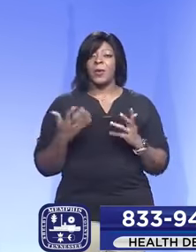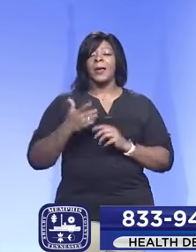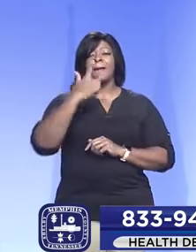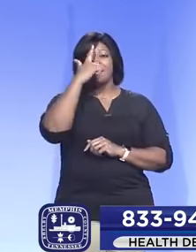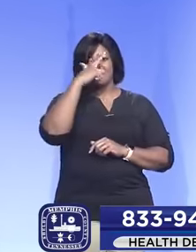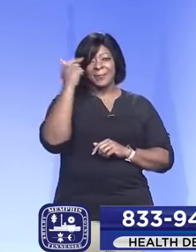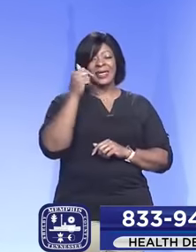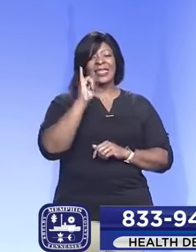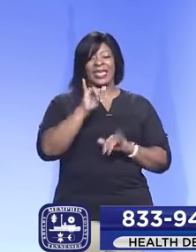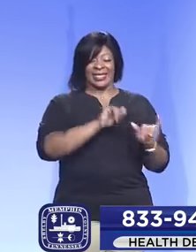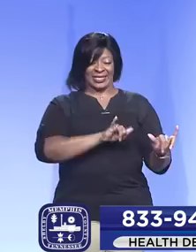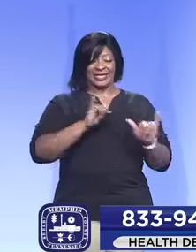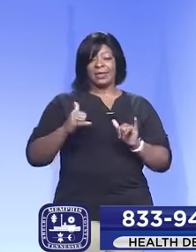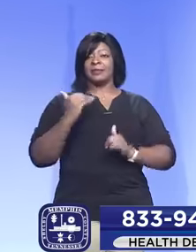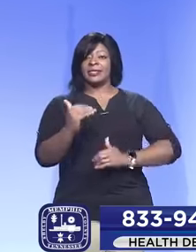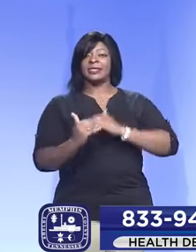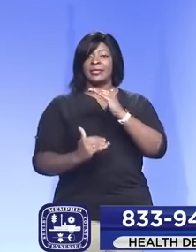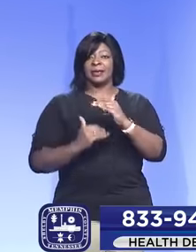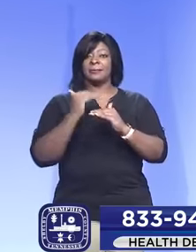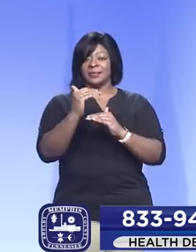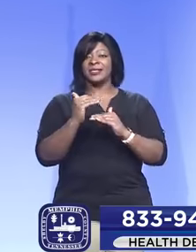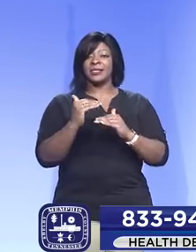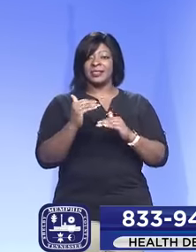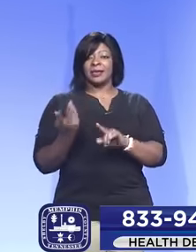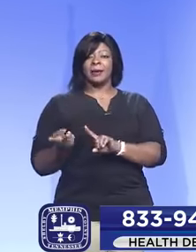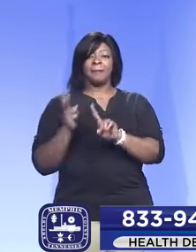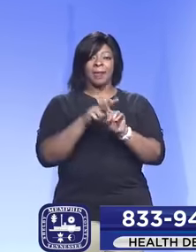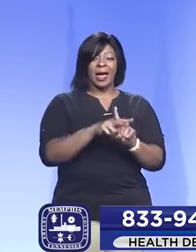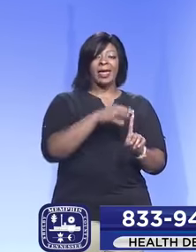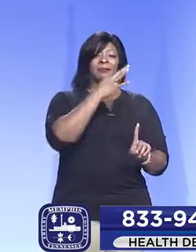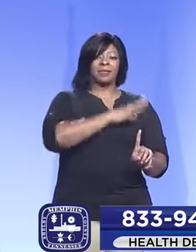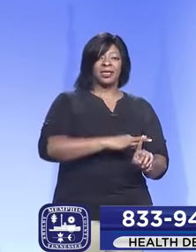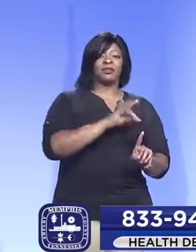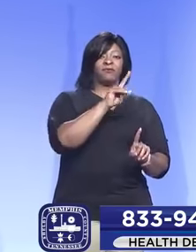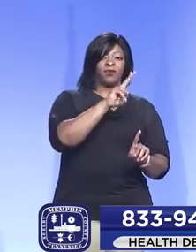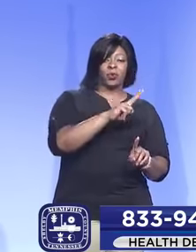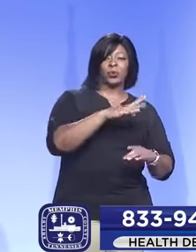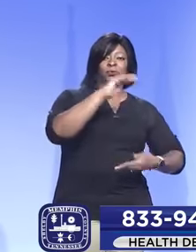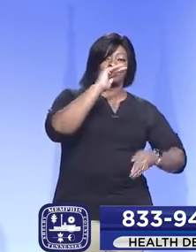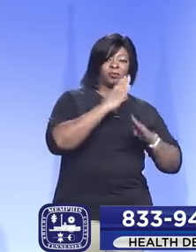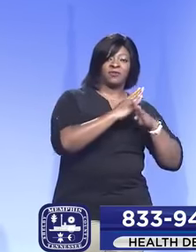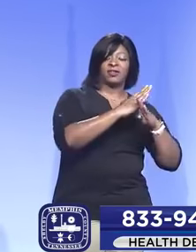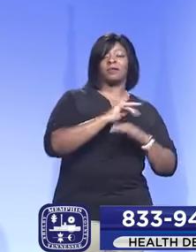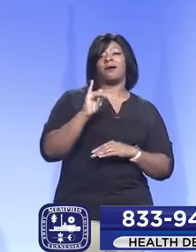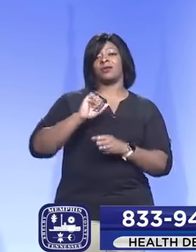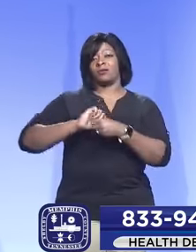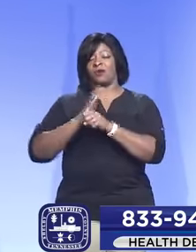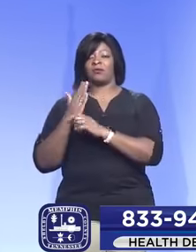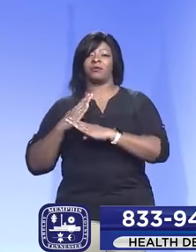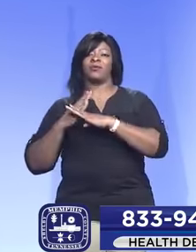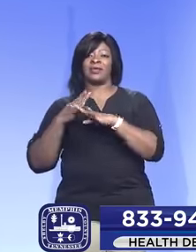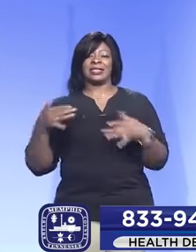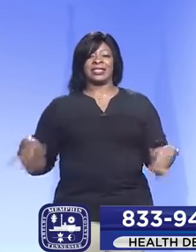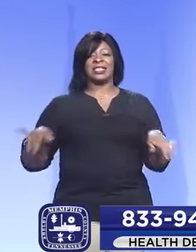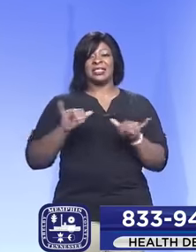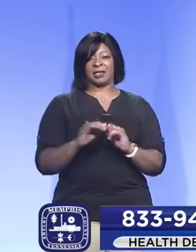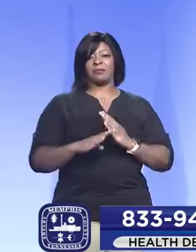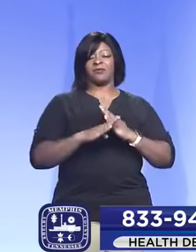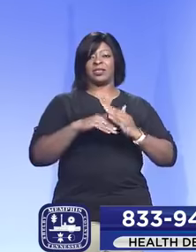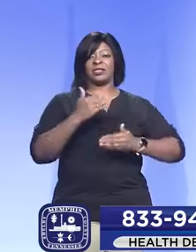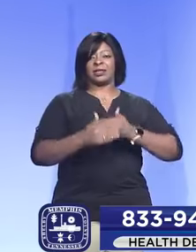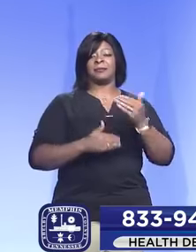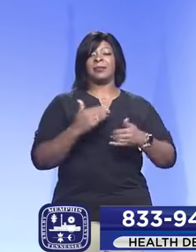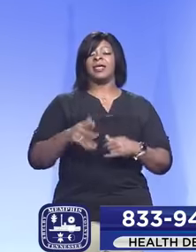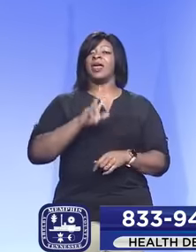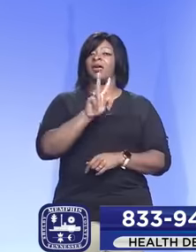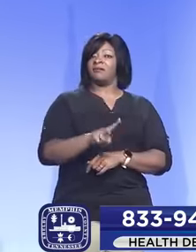because the same measures are beneficial in preventing influenza as it is COVID-19. The other